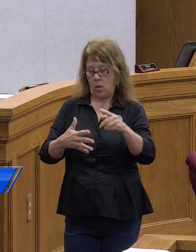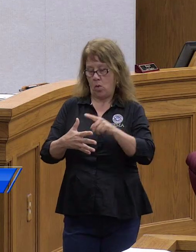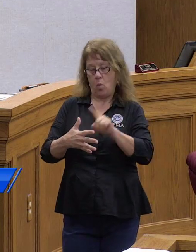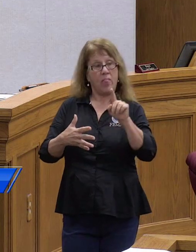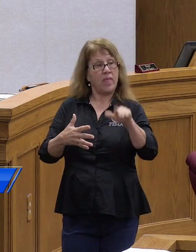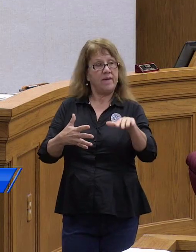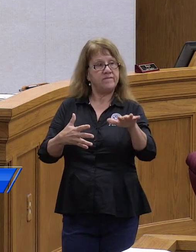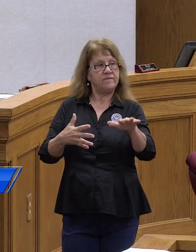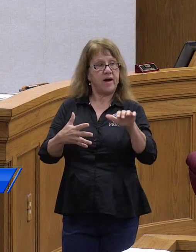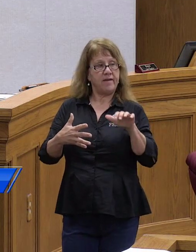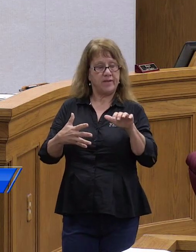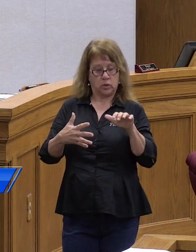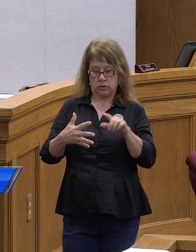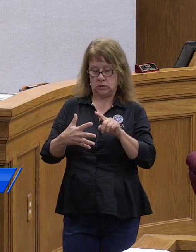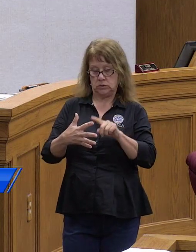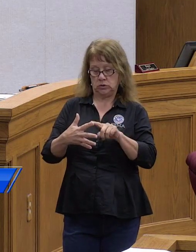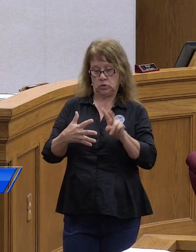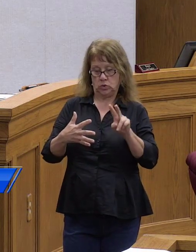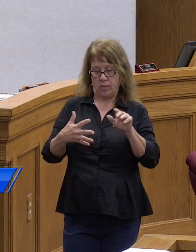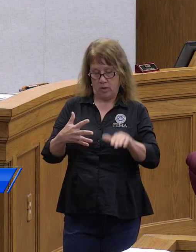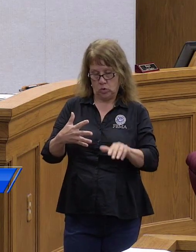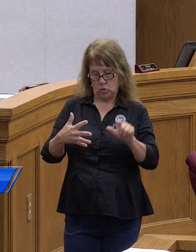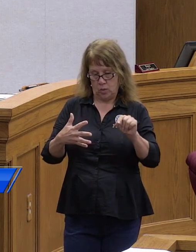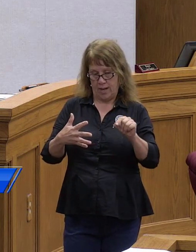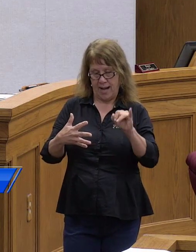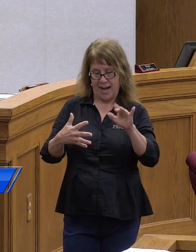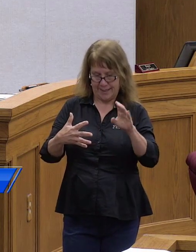MREs, 2,020 bags of ice,